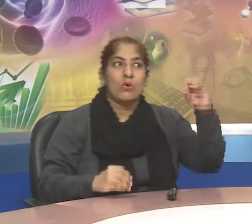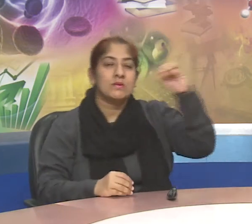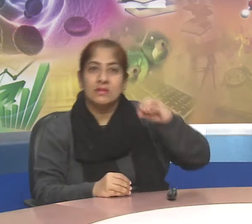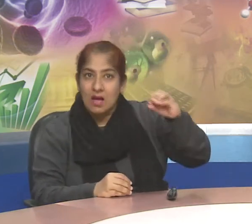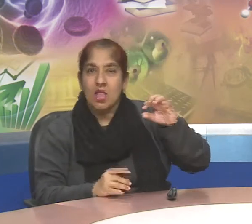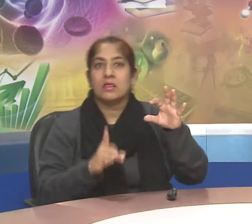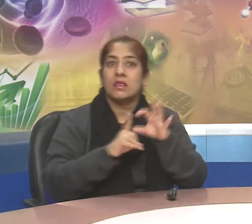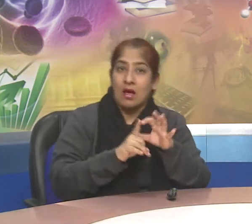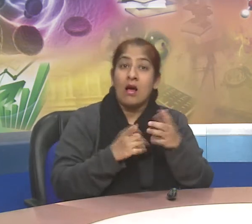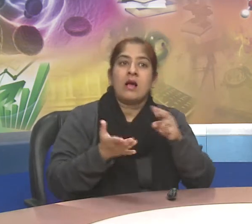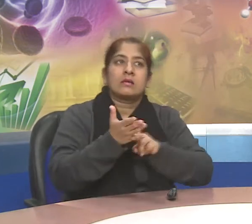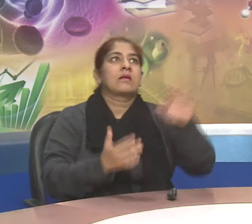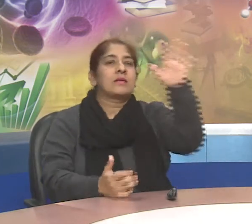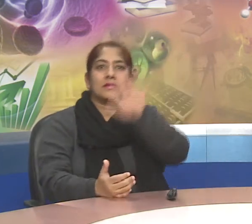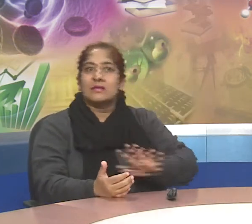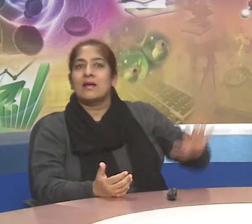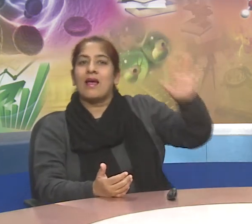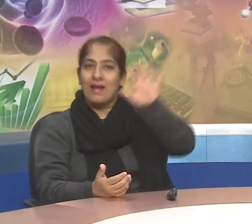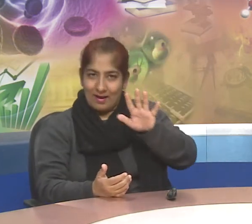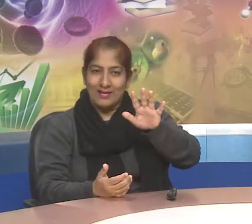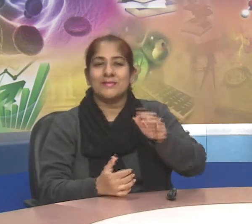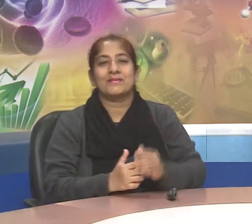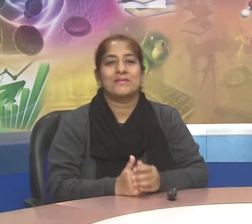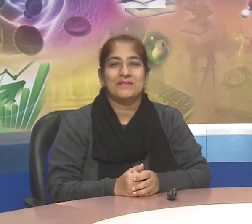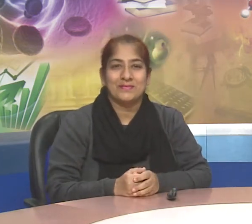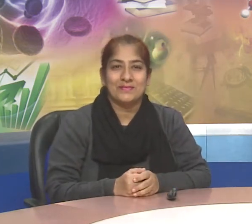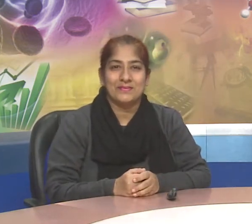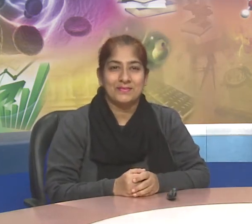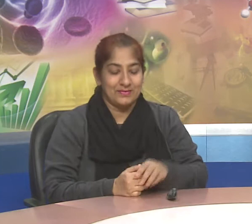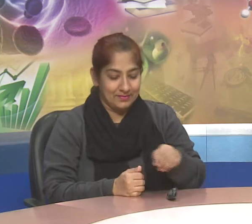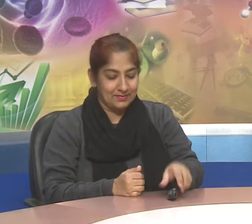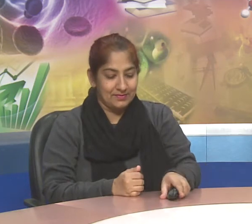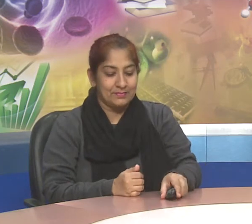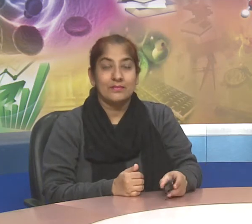It means the all part of in India, like